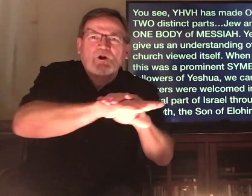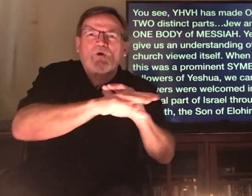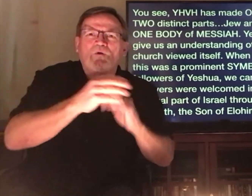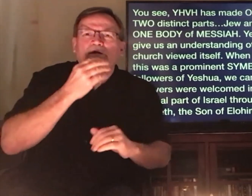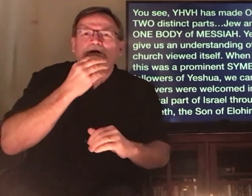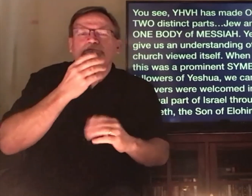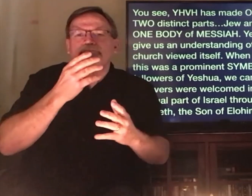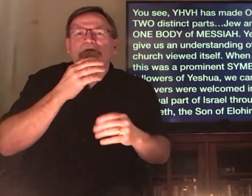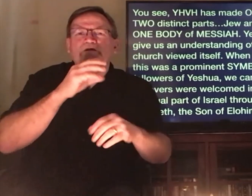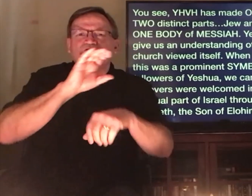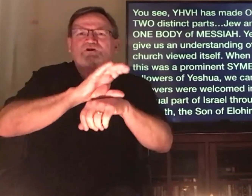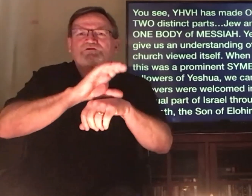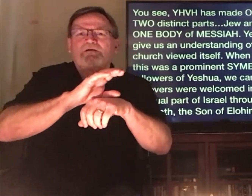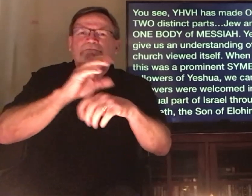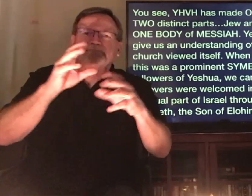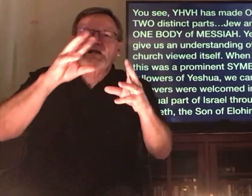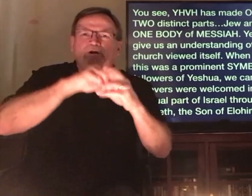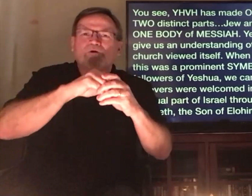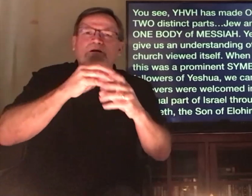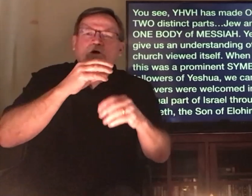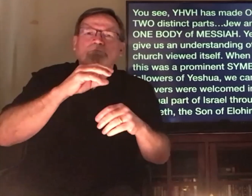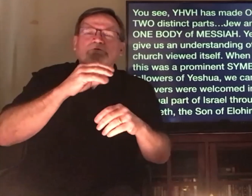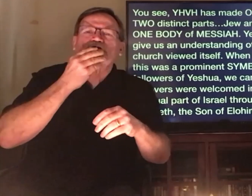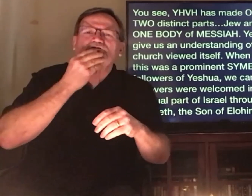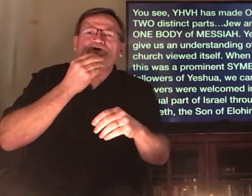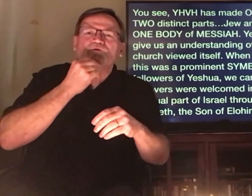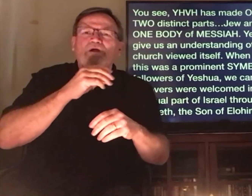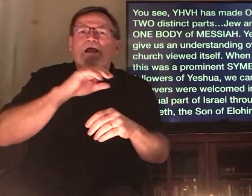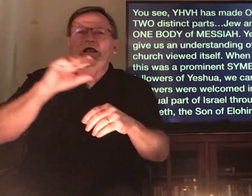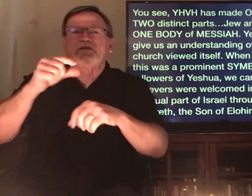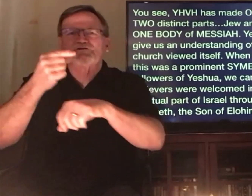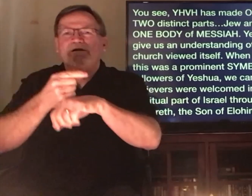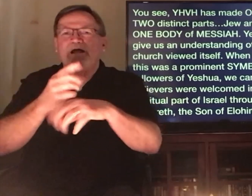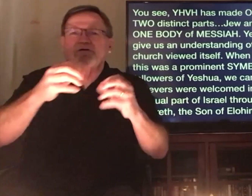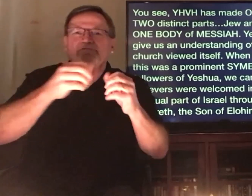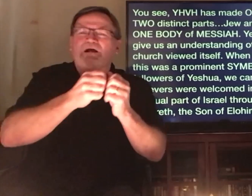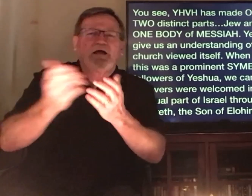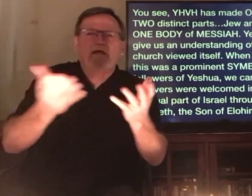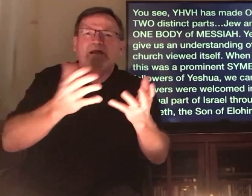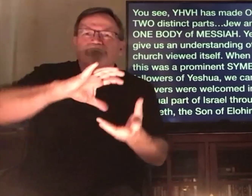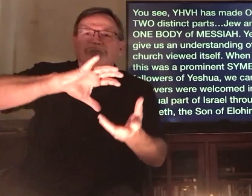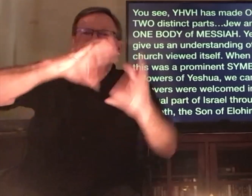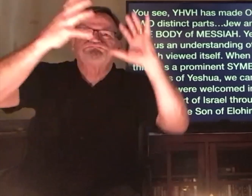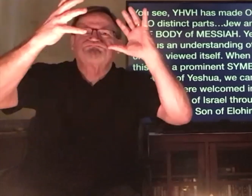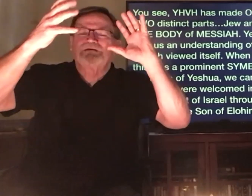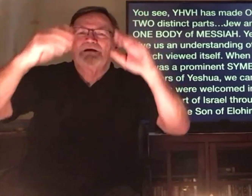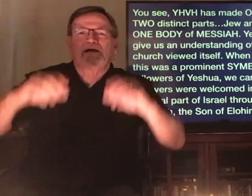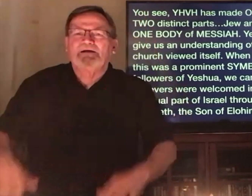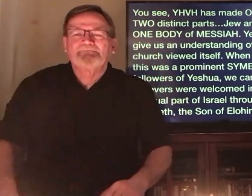the last day. Hallelujah. It's coming. It's starting now in you and me. Please, we need to start